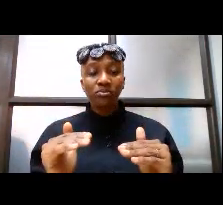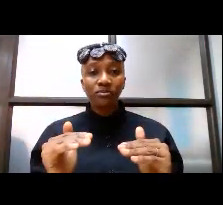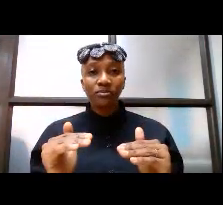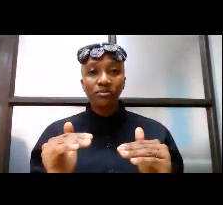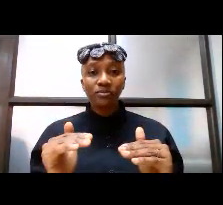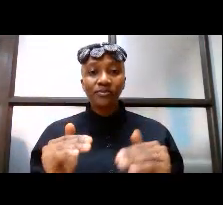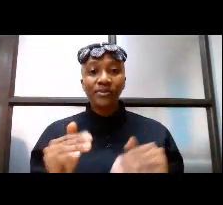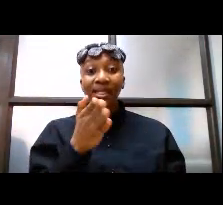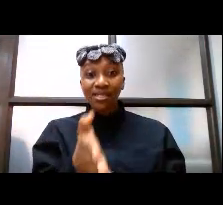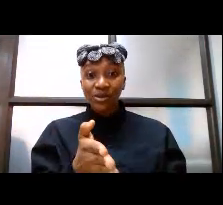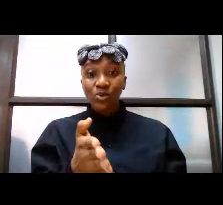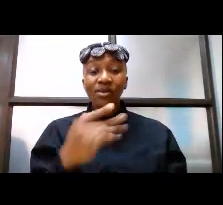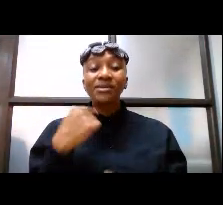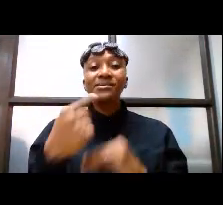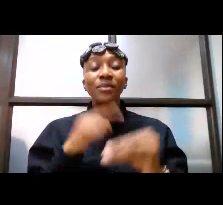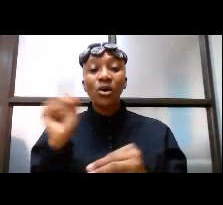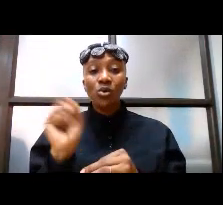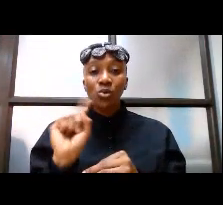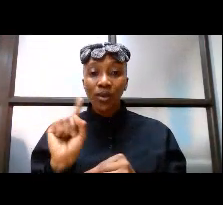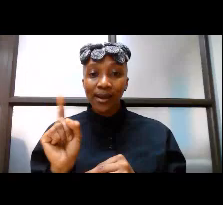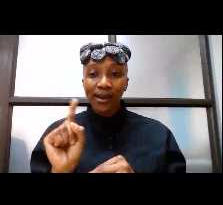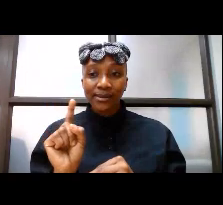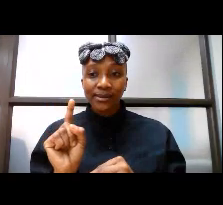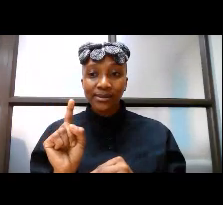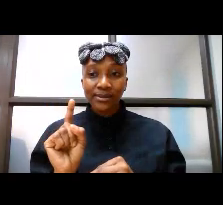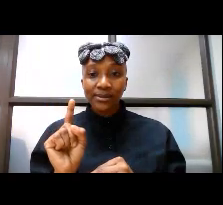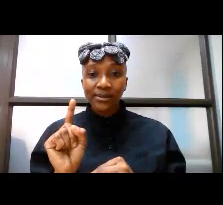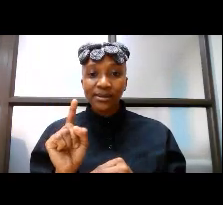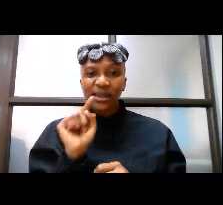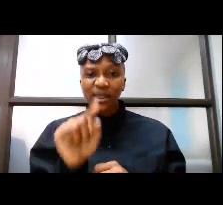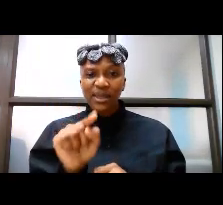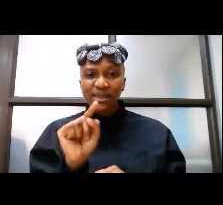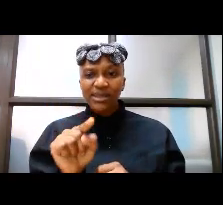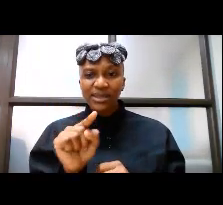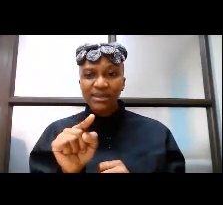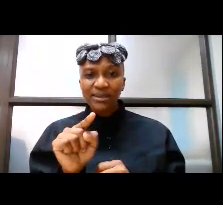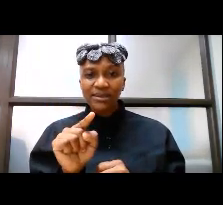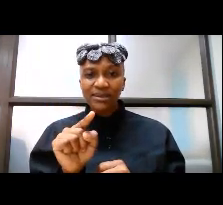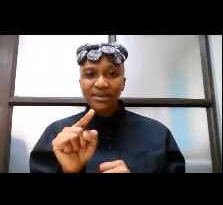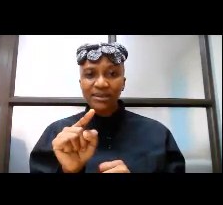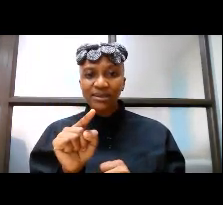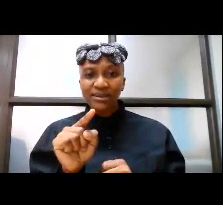this one is around, let's see, this is, I think this is, this is